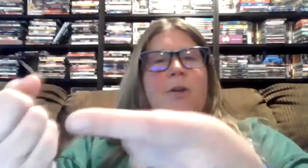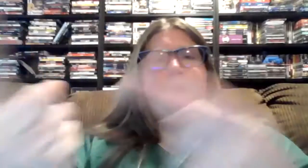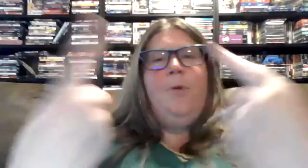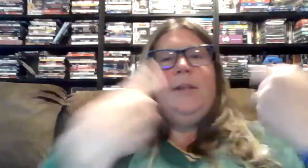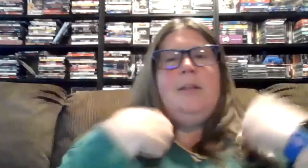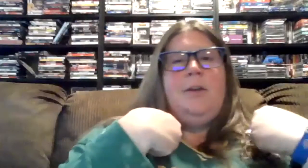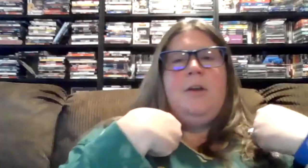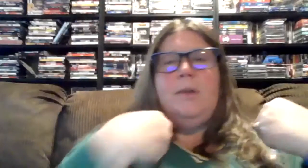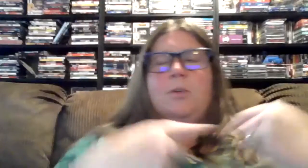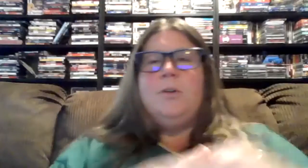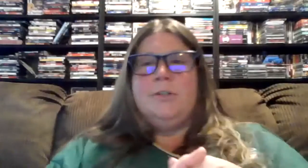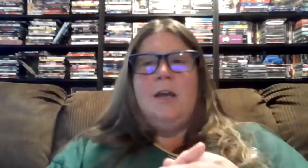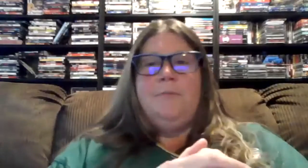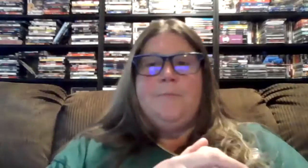you're pointing like you're coming towards yourself.